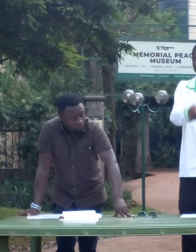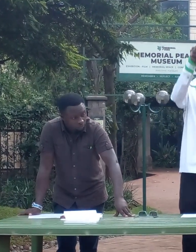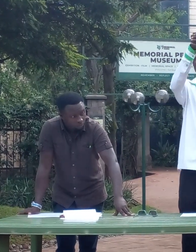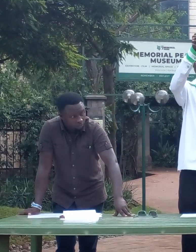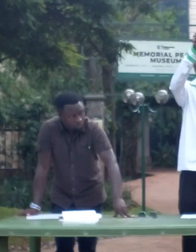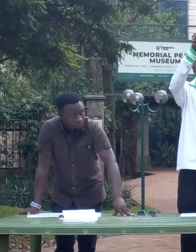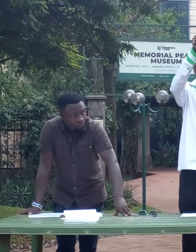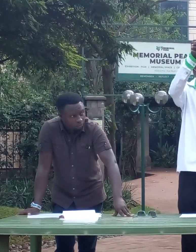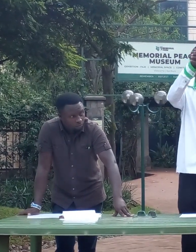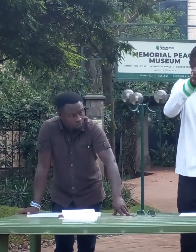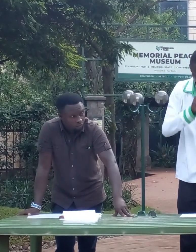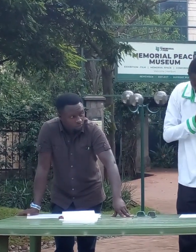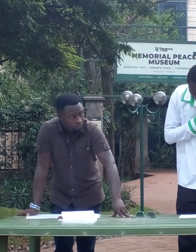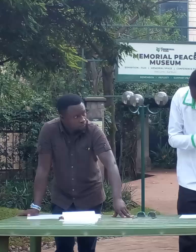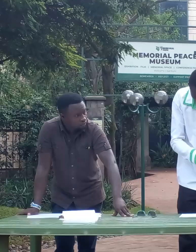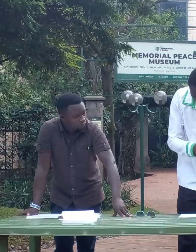and qualify.